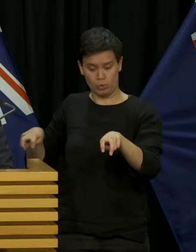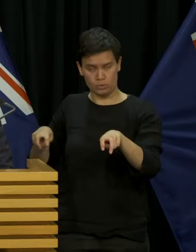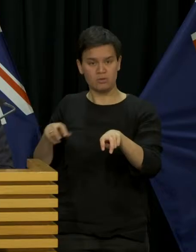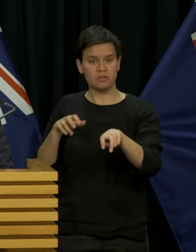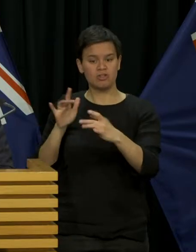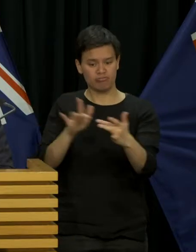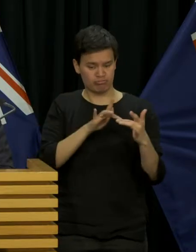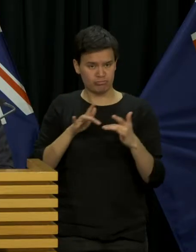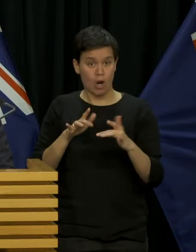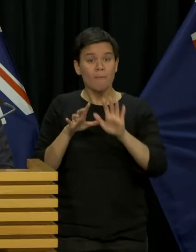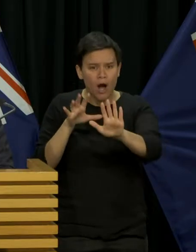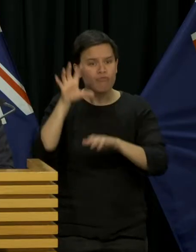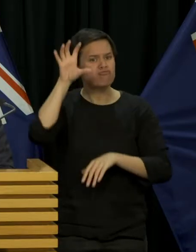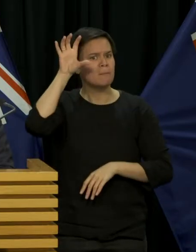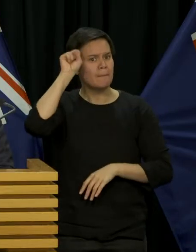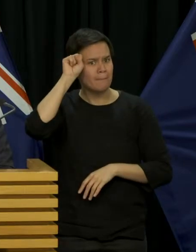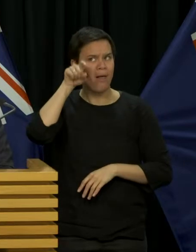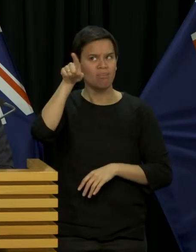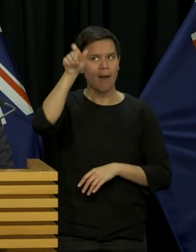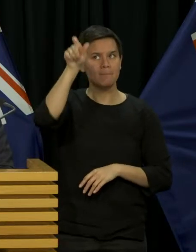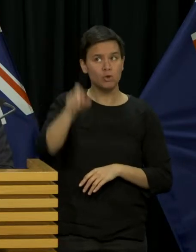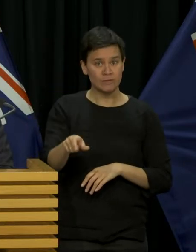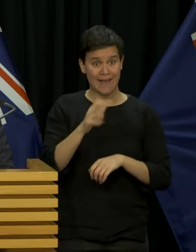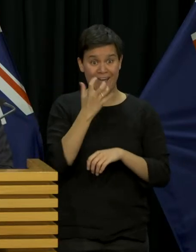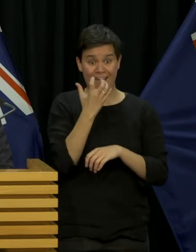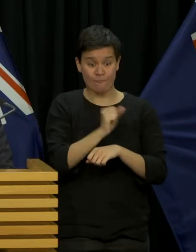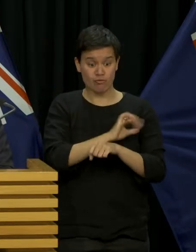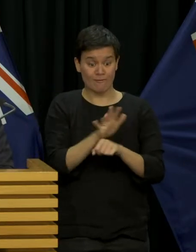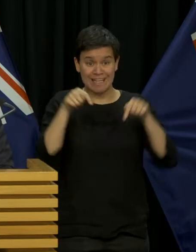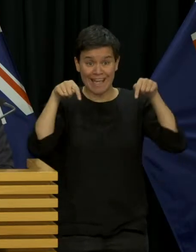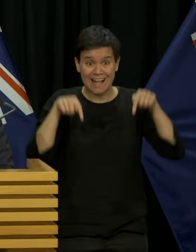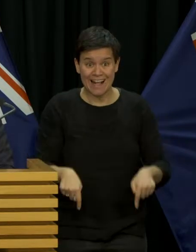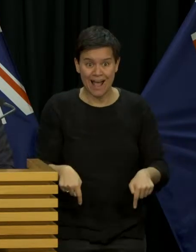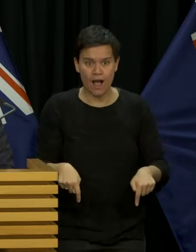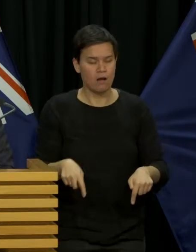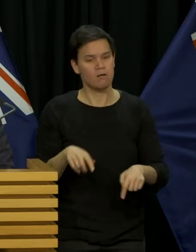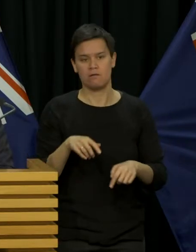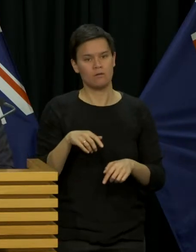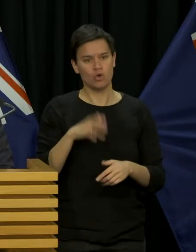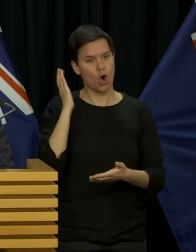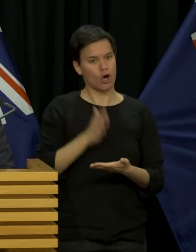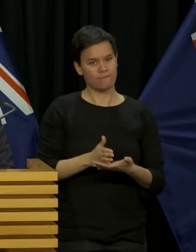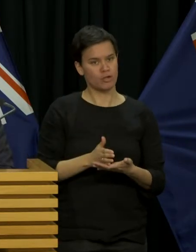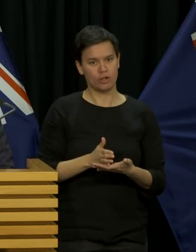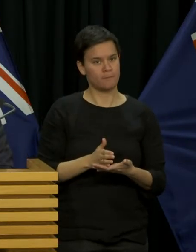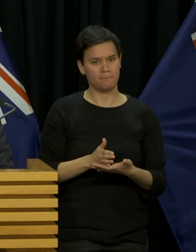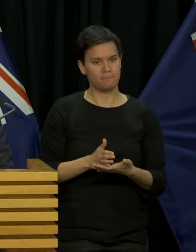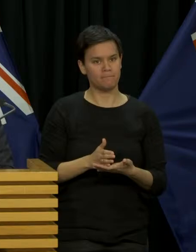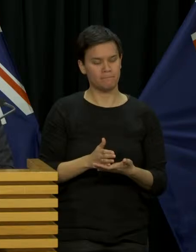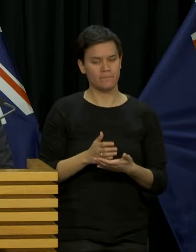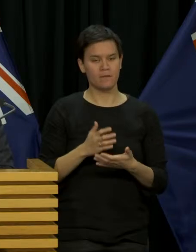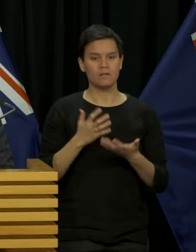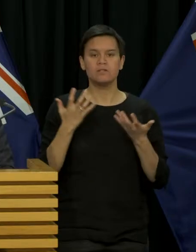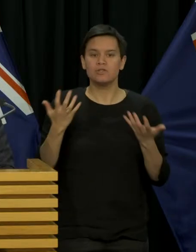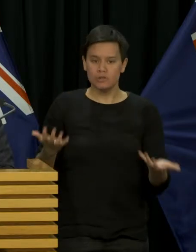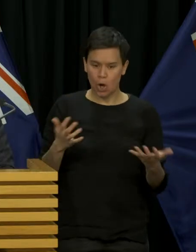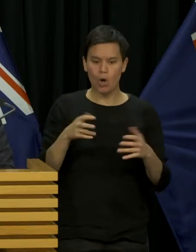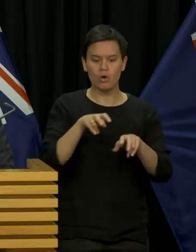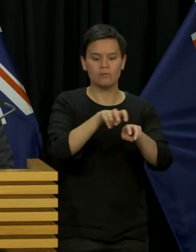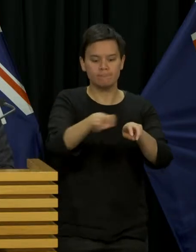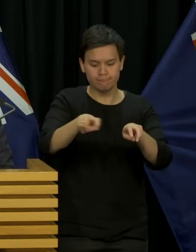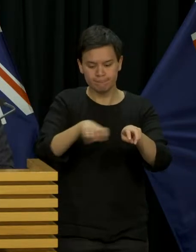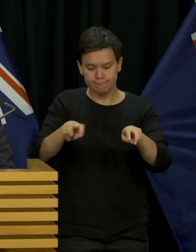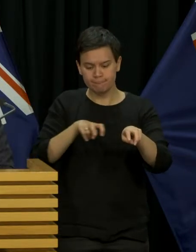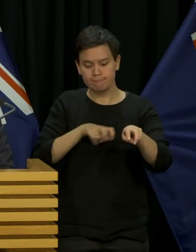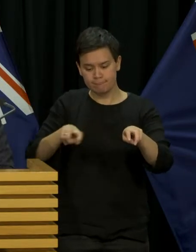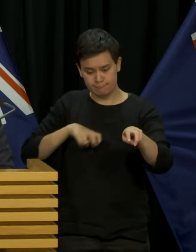was infected or infectious in New Zealand, but the ones who we're considering and treating as close contacts on the flight, all but one has so